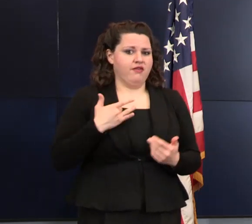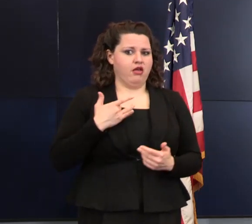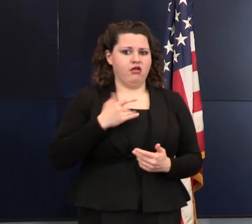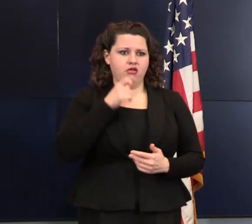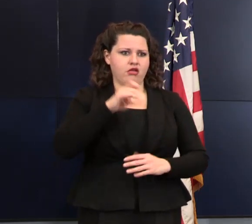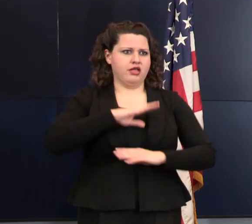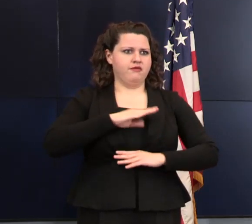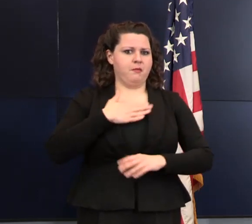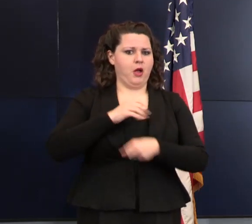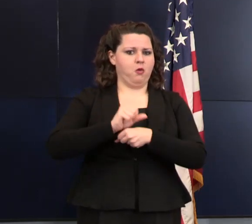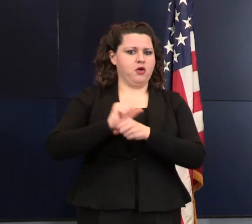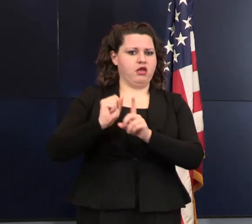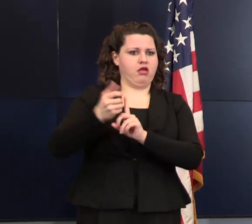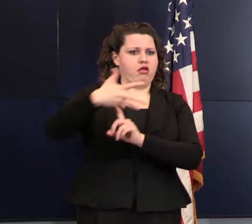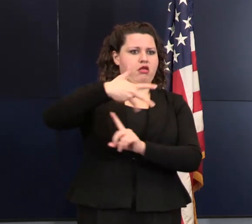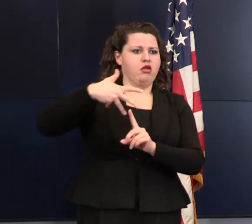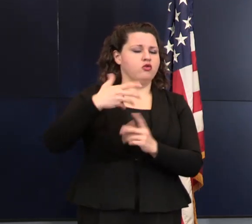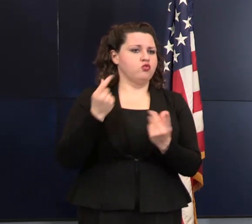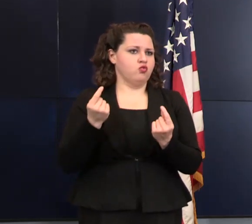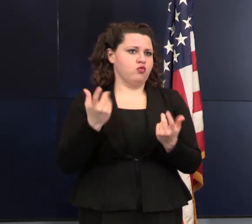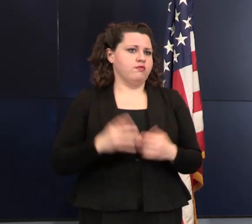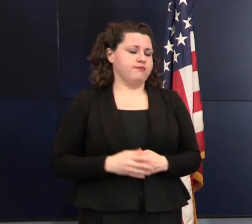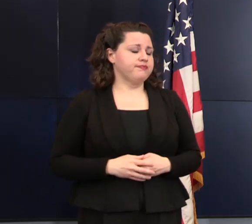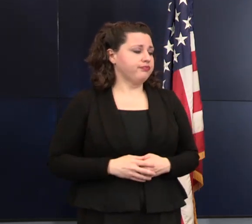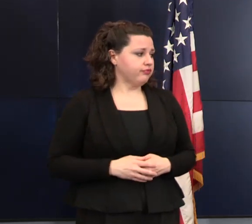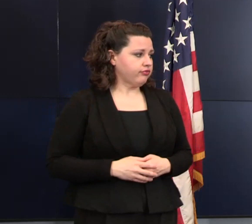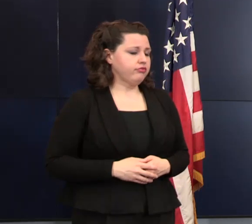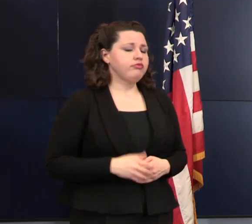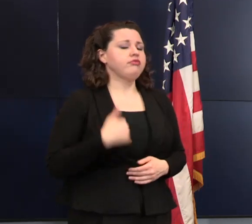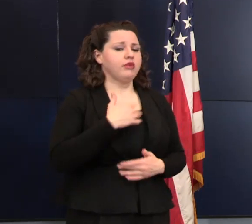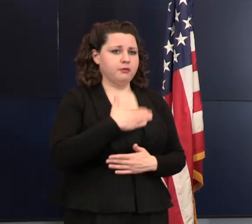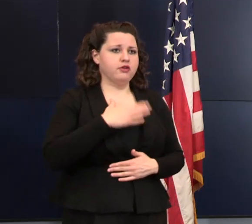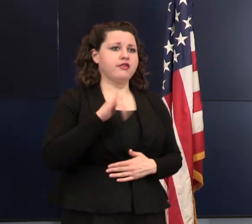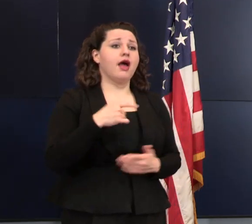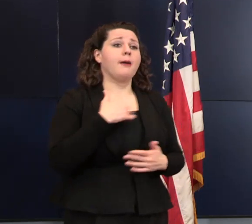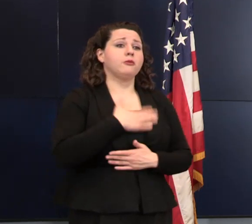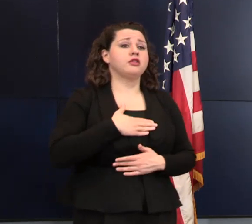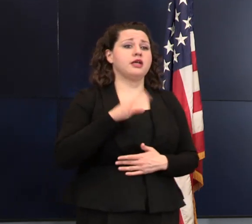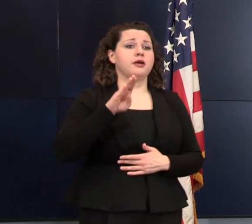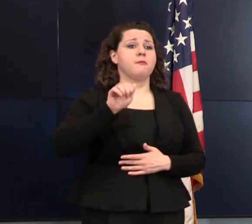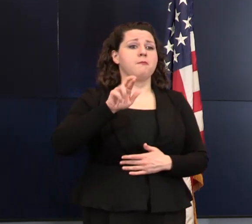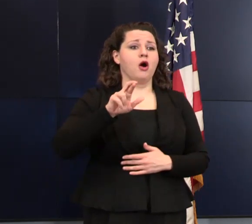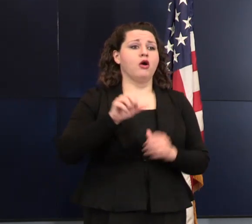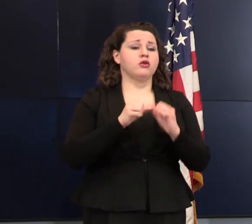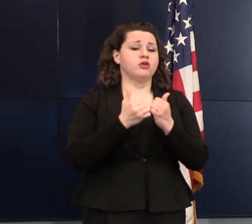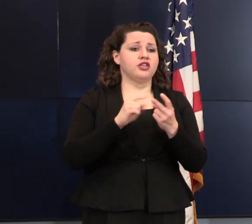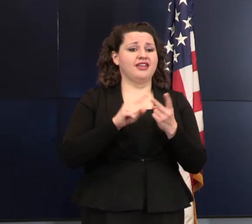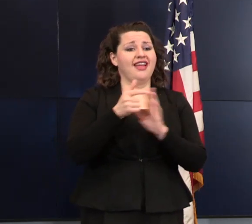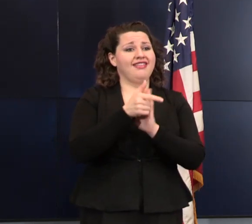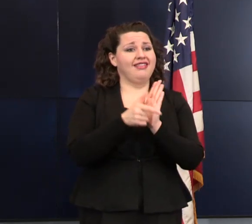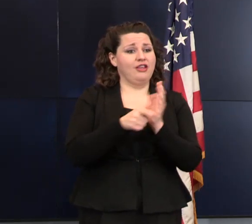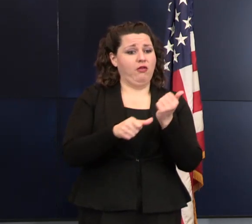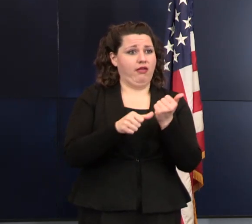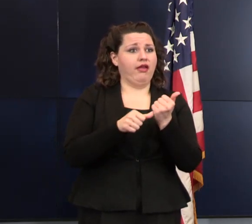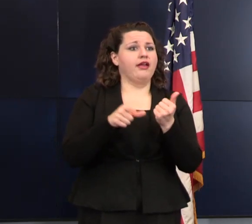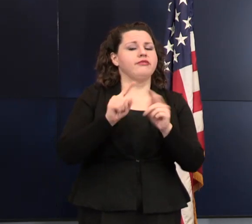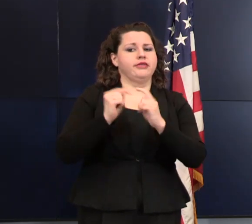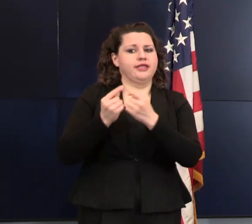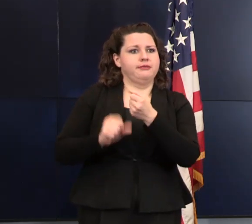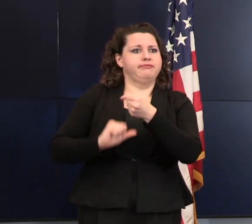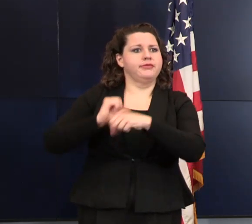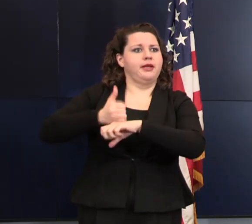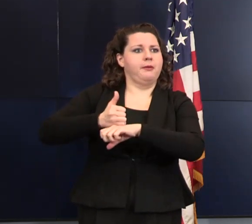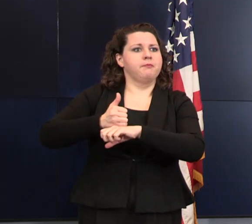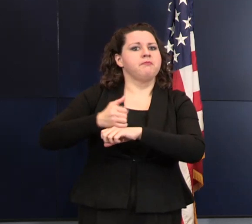Yeah, well, I appreciate that question too. And I appreciate the Bar Association and Legal Aid actually was able to put a team together